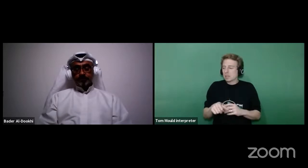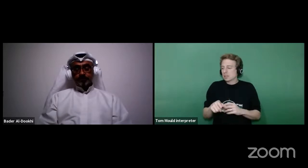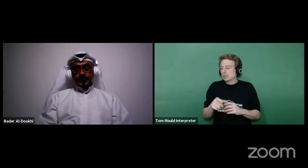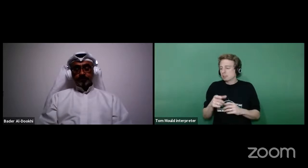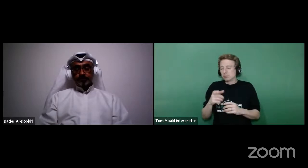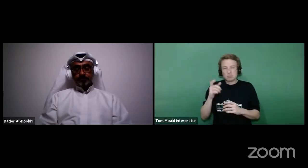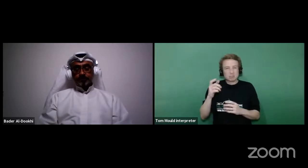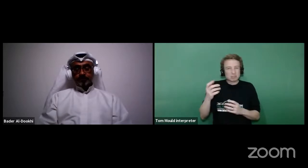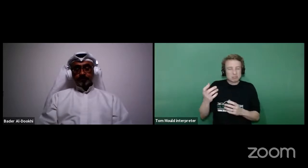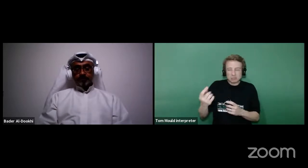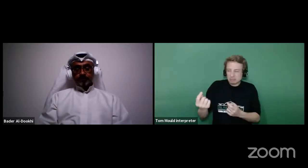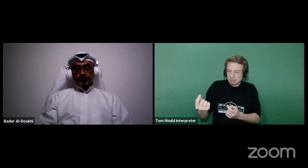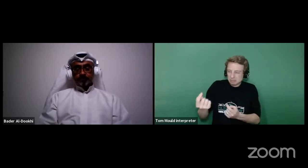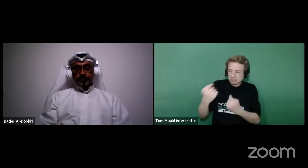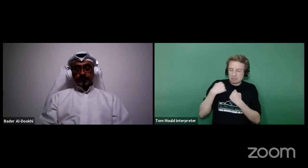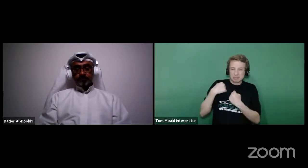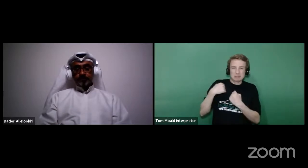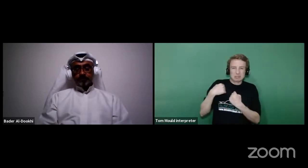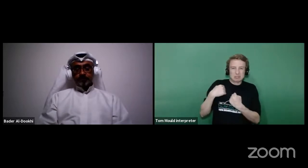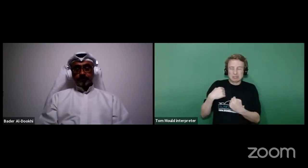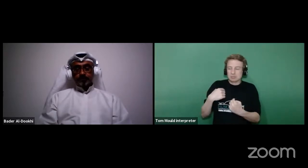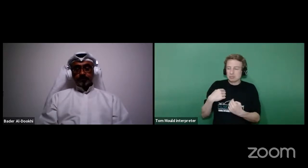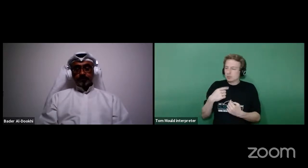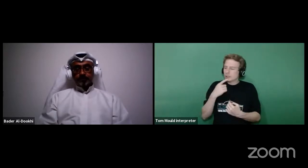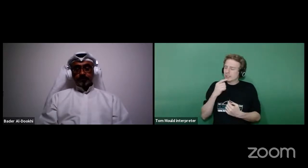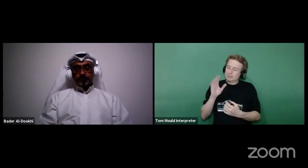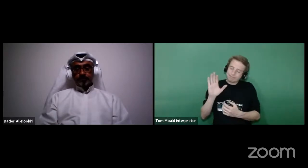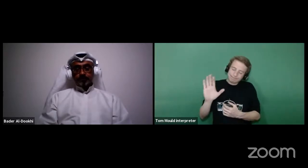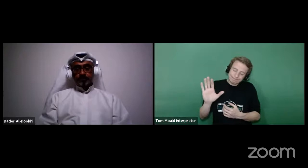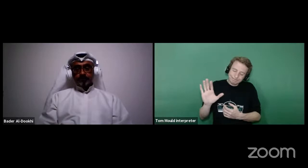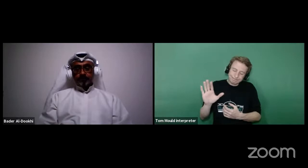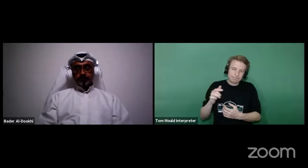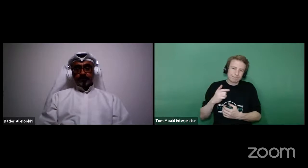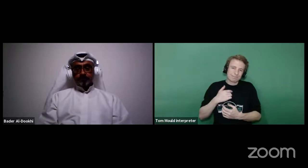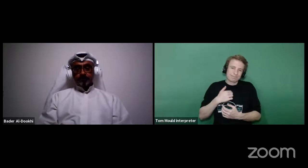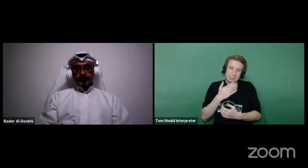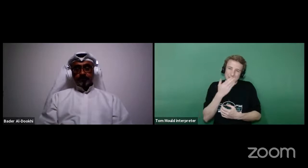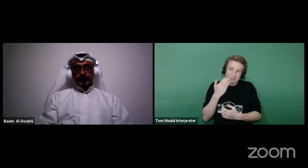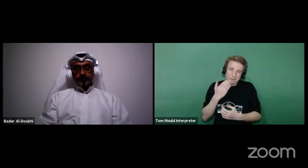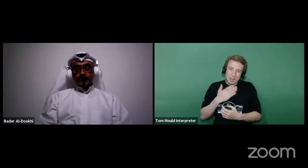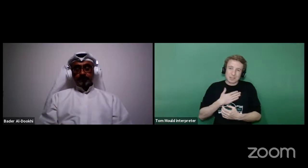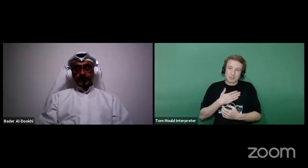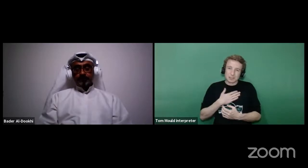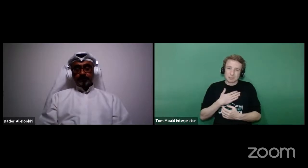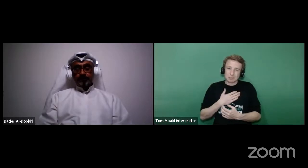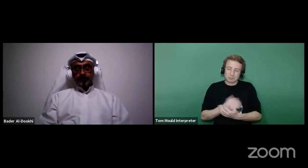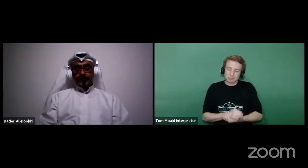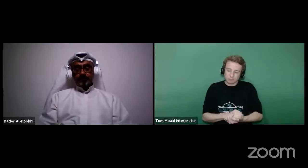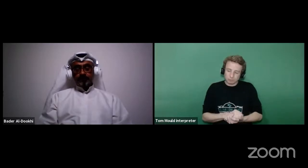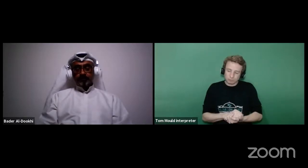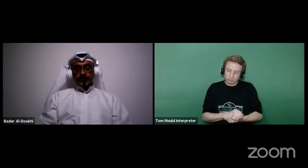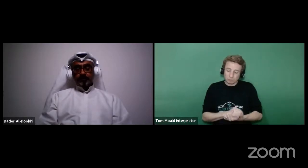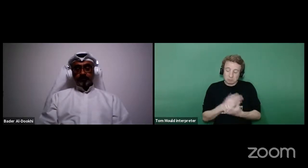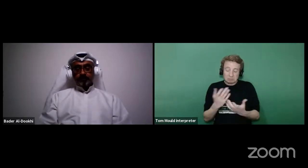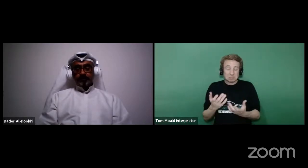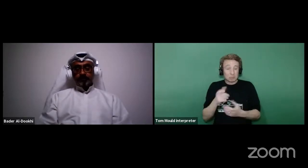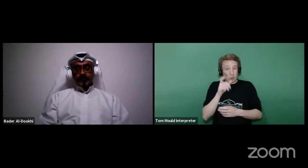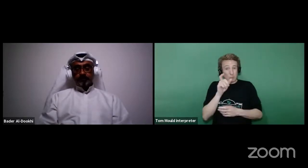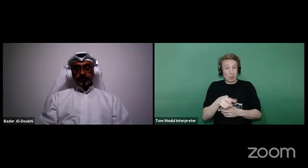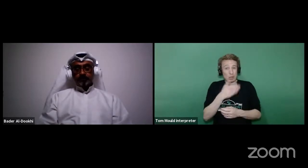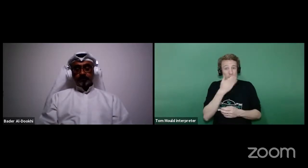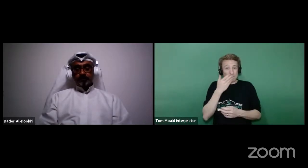fasting. So this is the state of the fasting person. They do not reciprocate evil speech